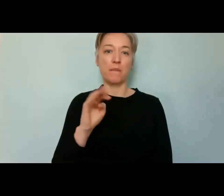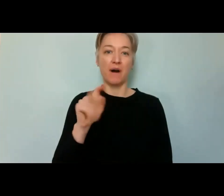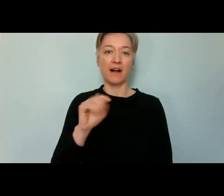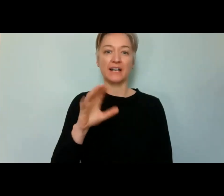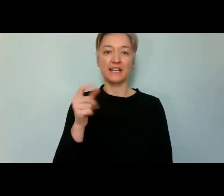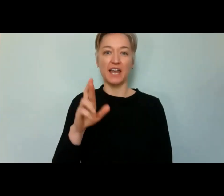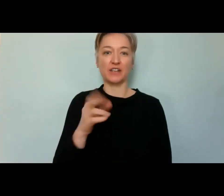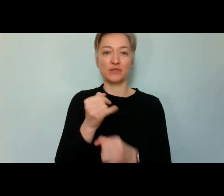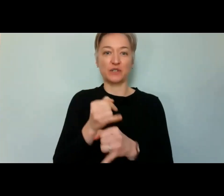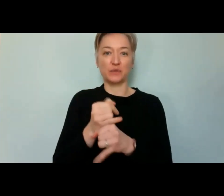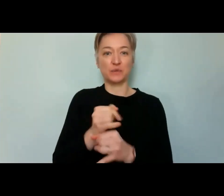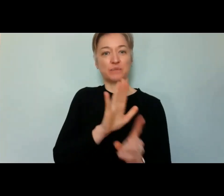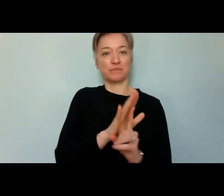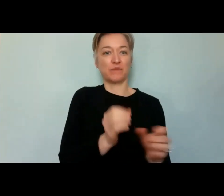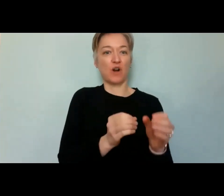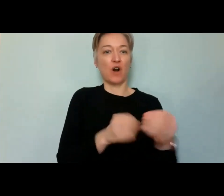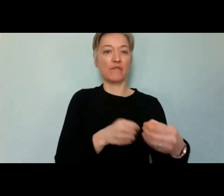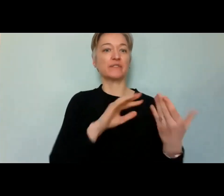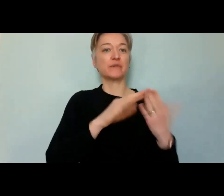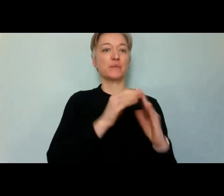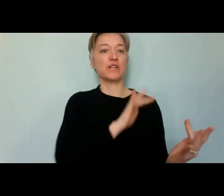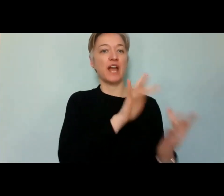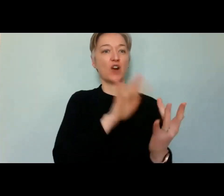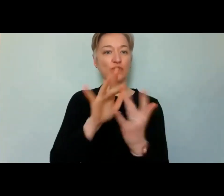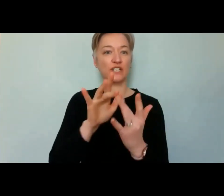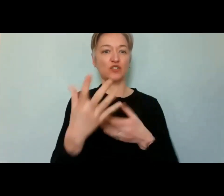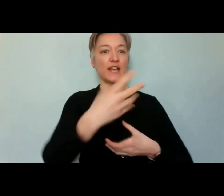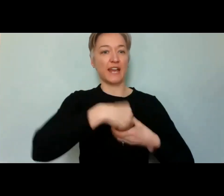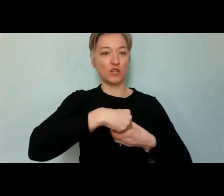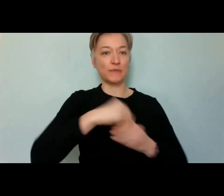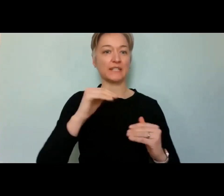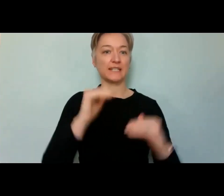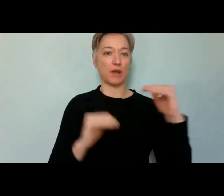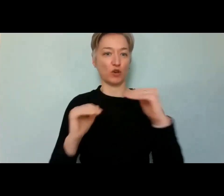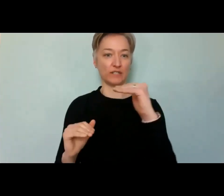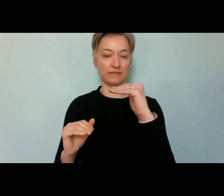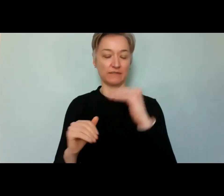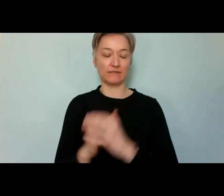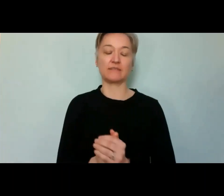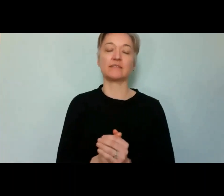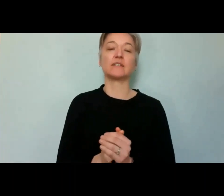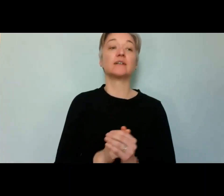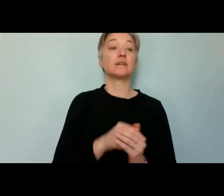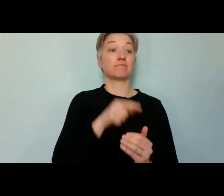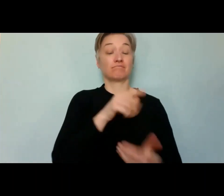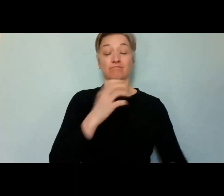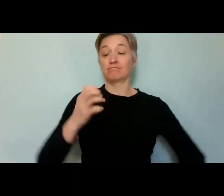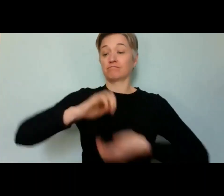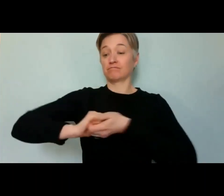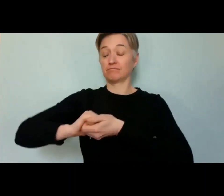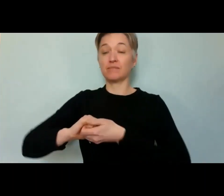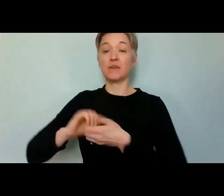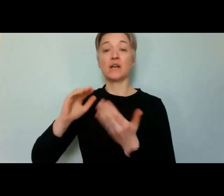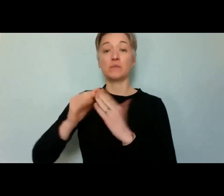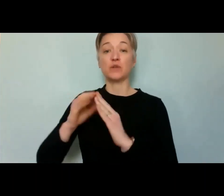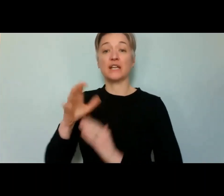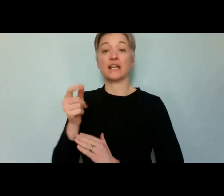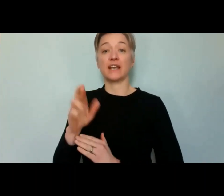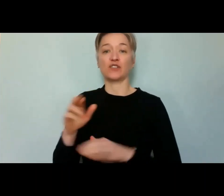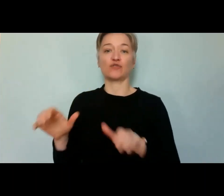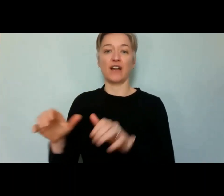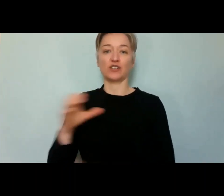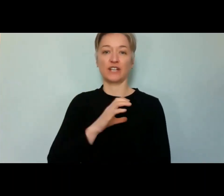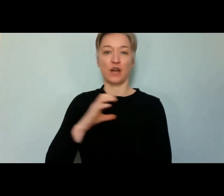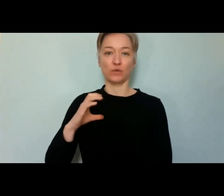Institute's Office of Community Outreach, Engagement, and Disparities in collaboration with the Community Cancer Action